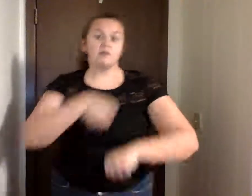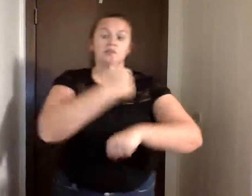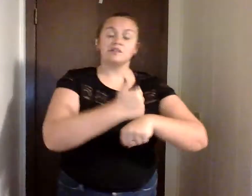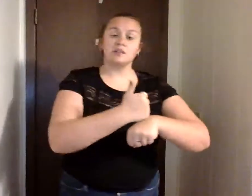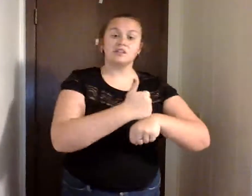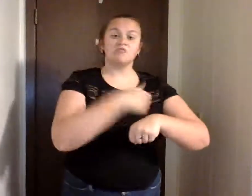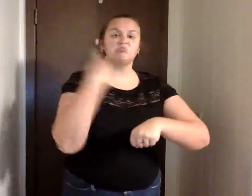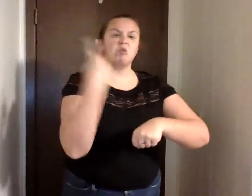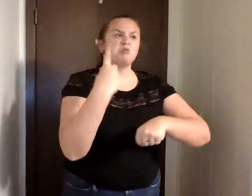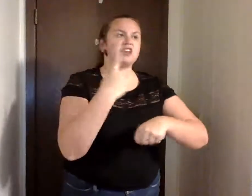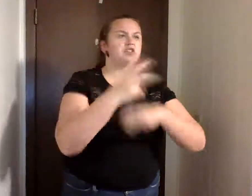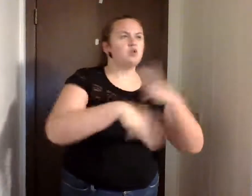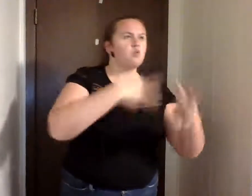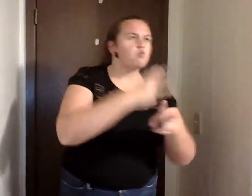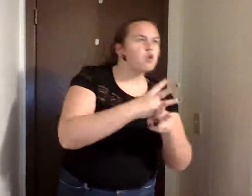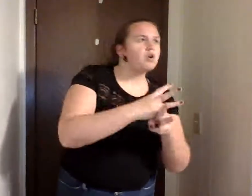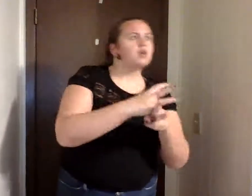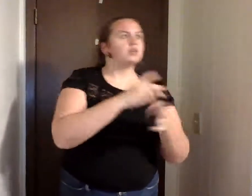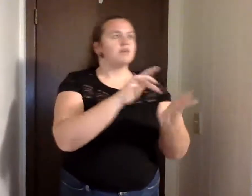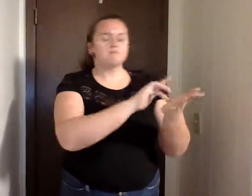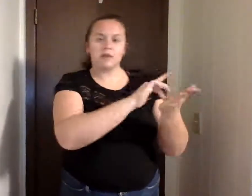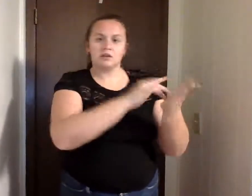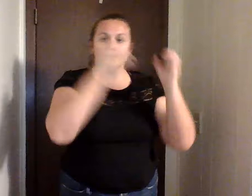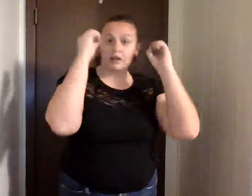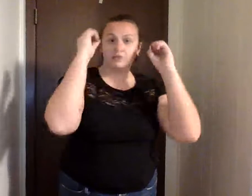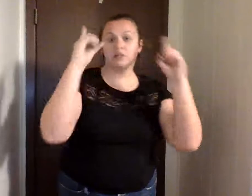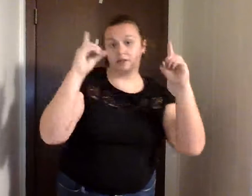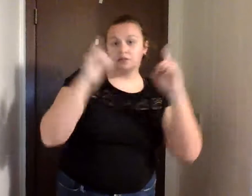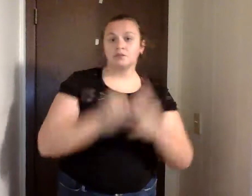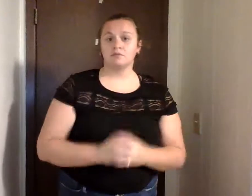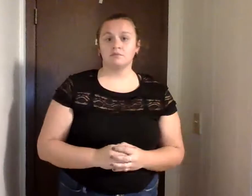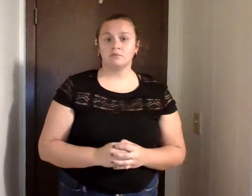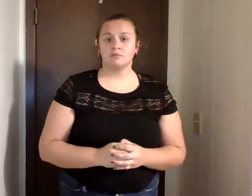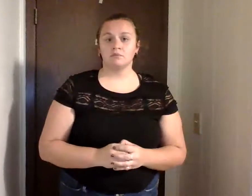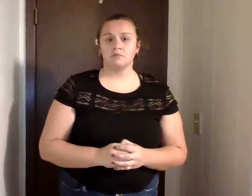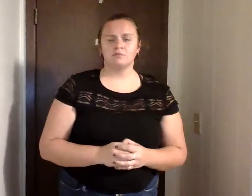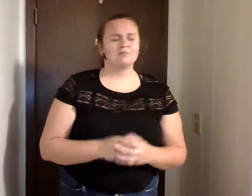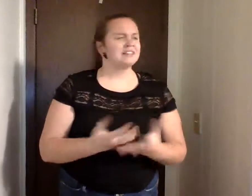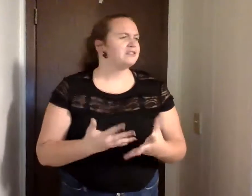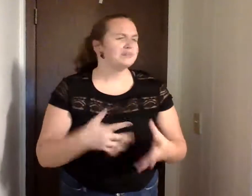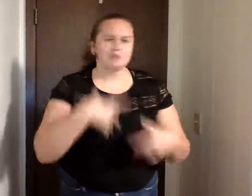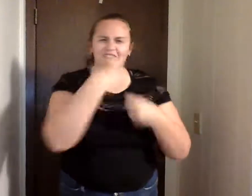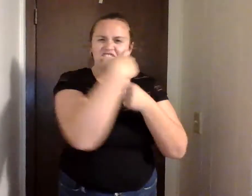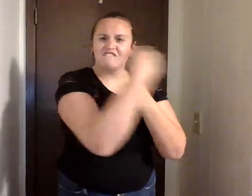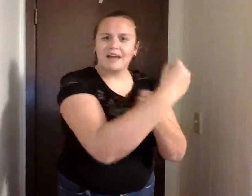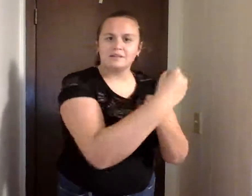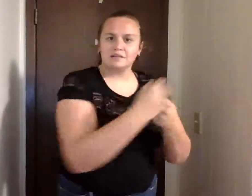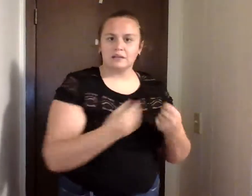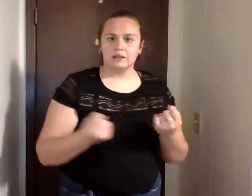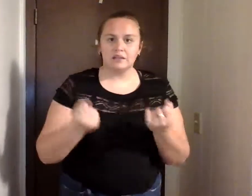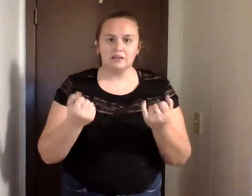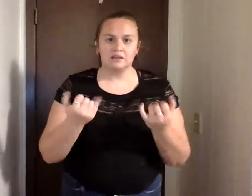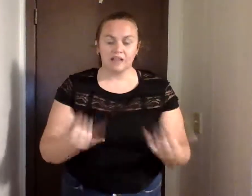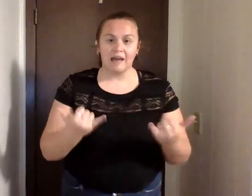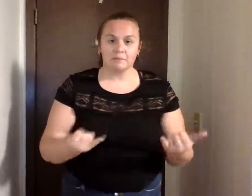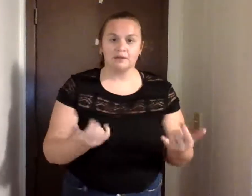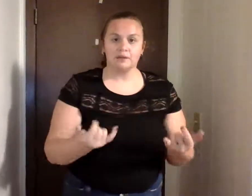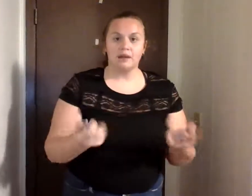within the realm of medical education. Yet there's something fascinating happening right now. Artists are